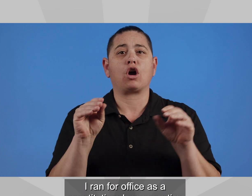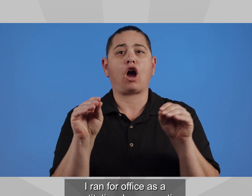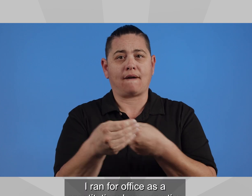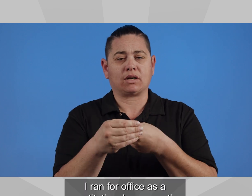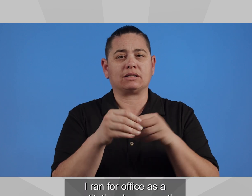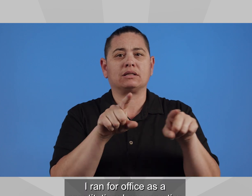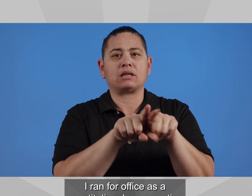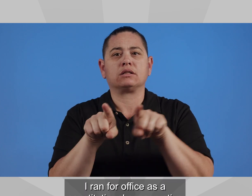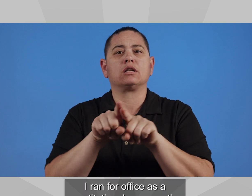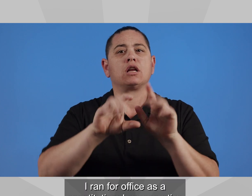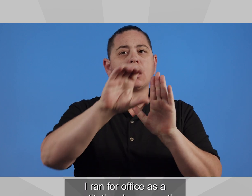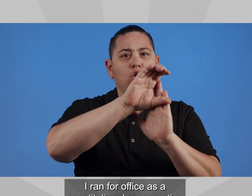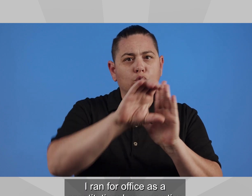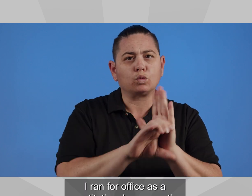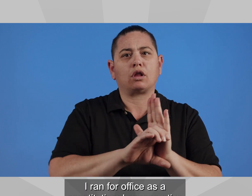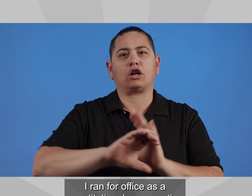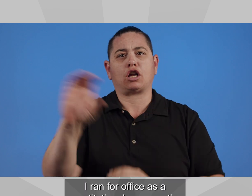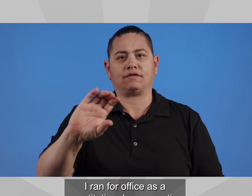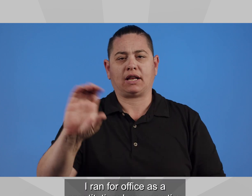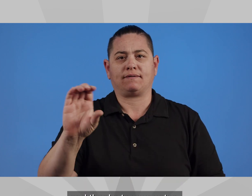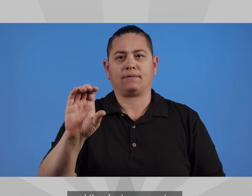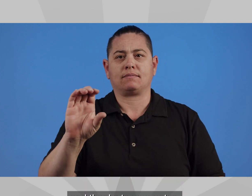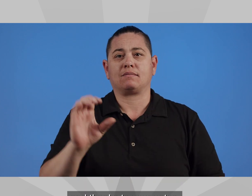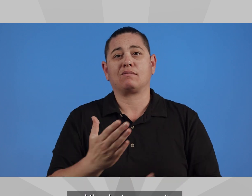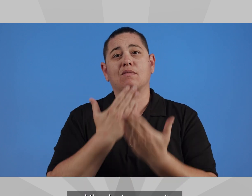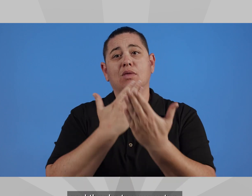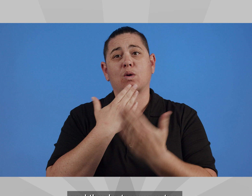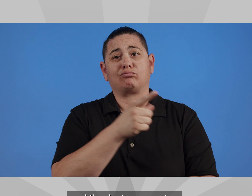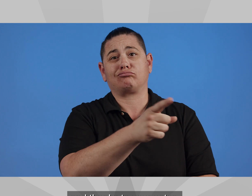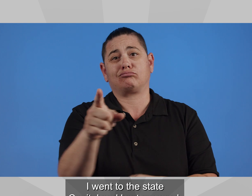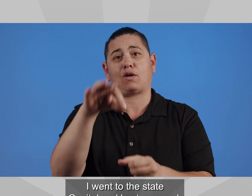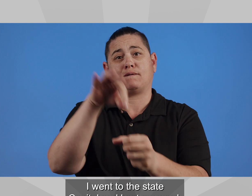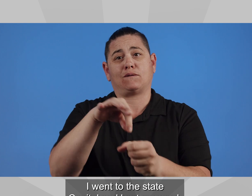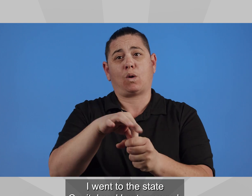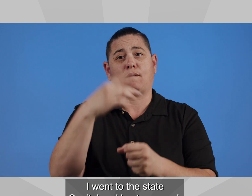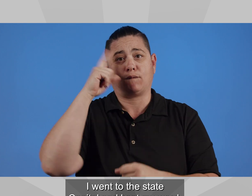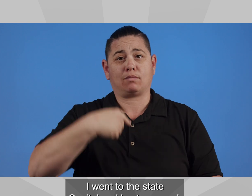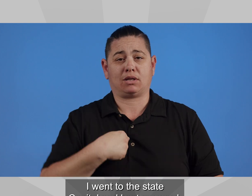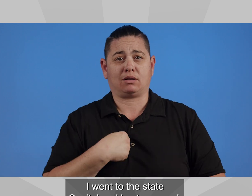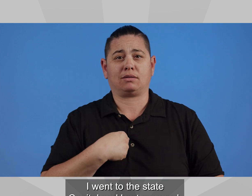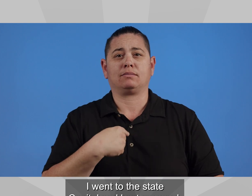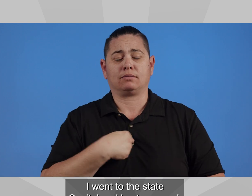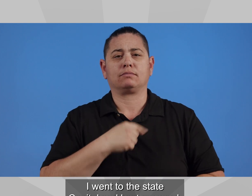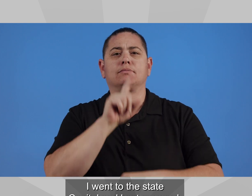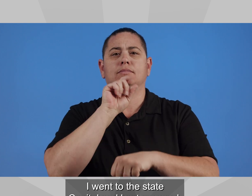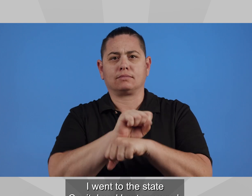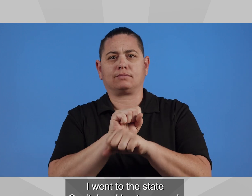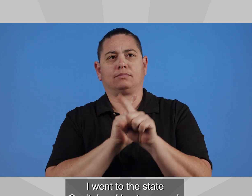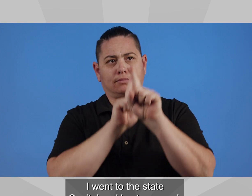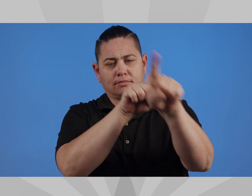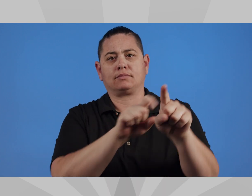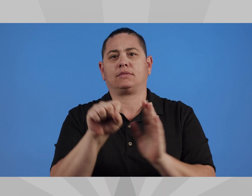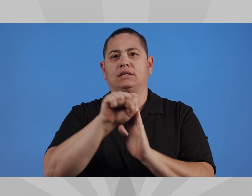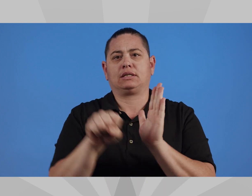I ran for office as a constitutional conservative, and thanks to your votes, I went to the state capitol and kept my